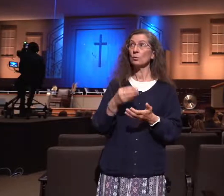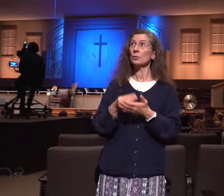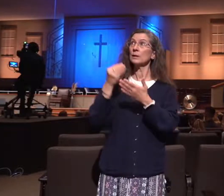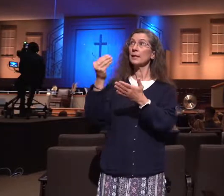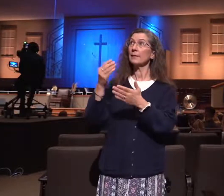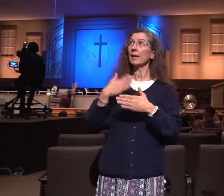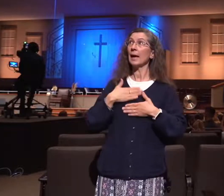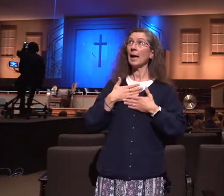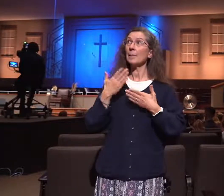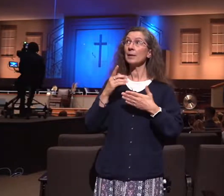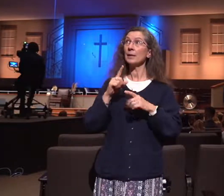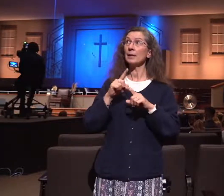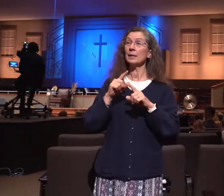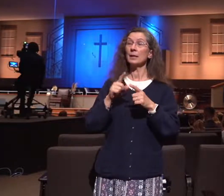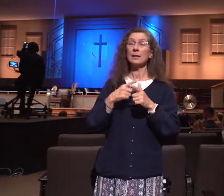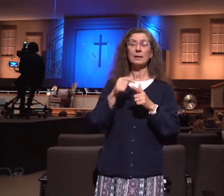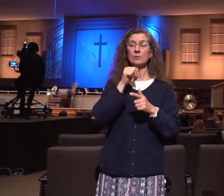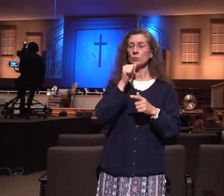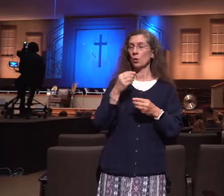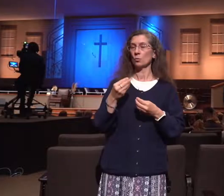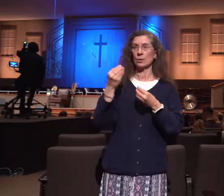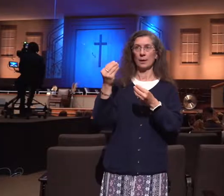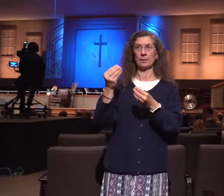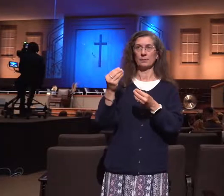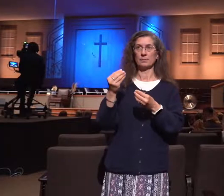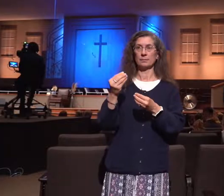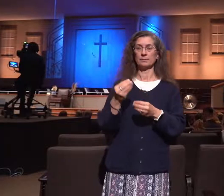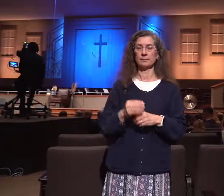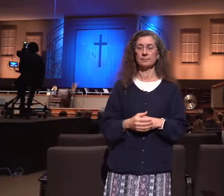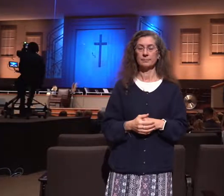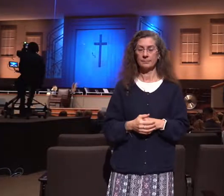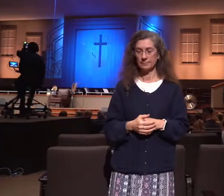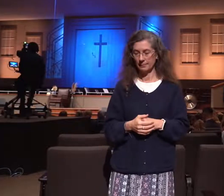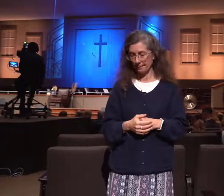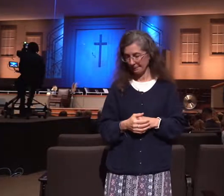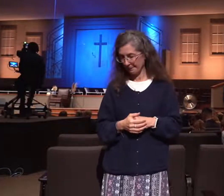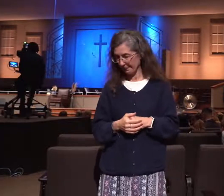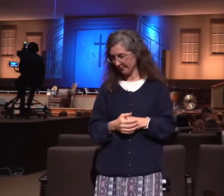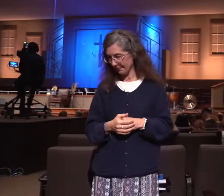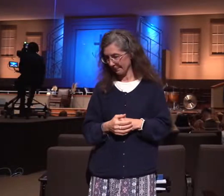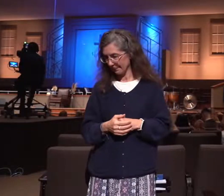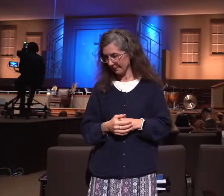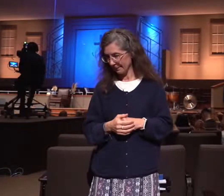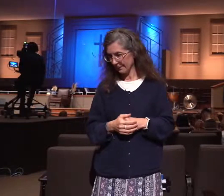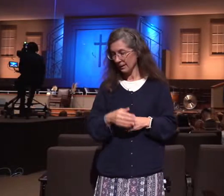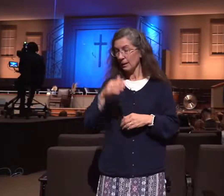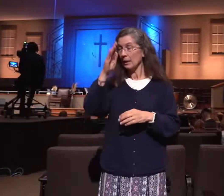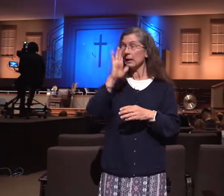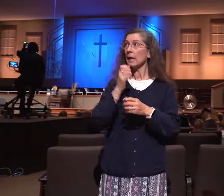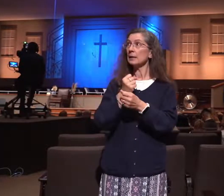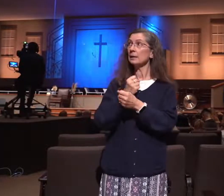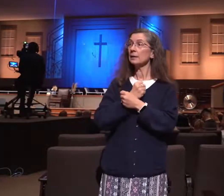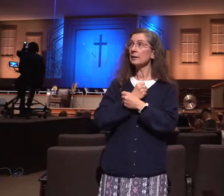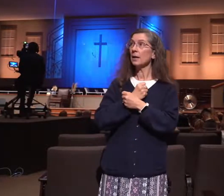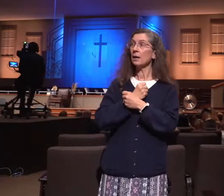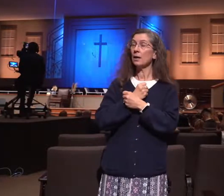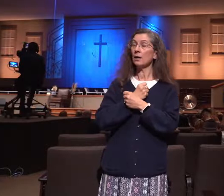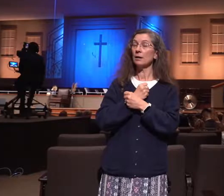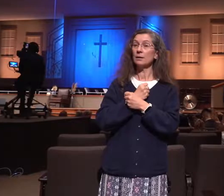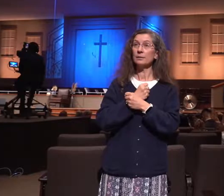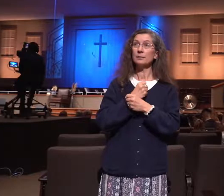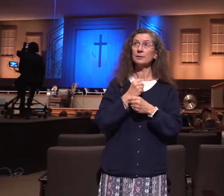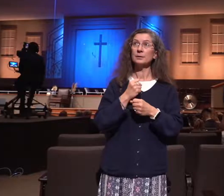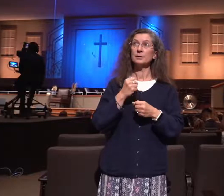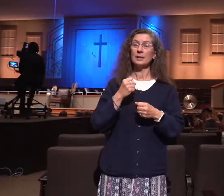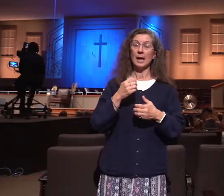Amen. I was with Tom Wallace some months after that. He said, now God loves a cheerful giver, but he'll take it from an